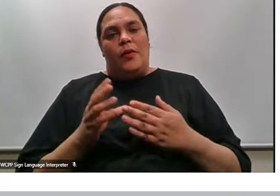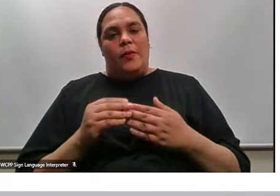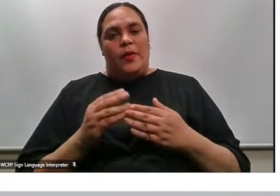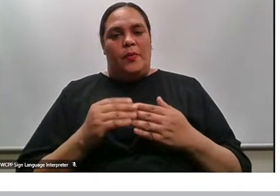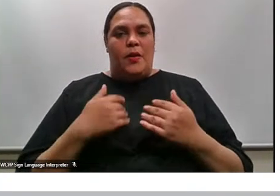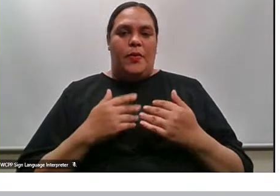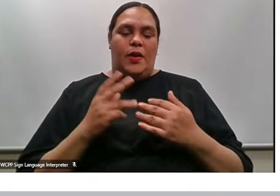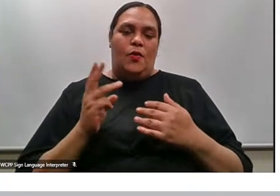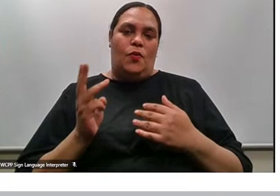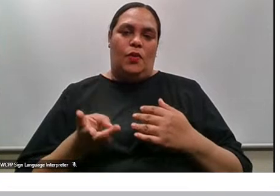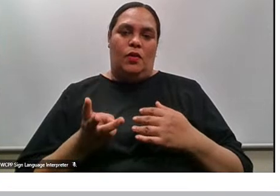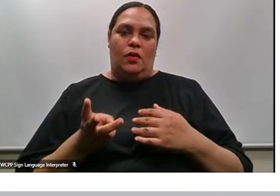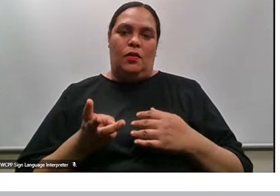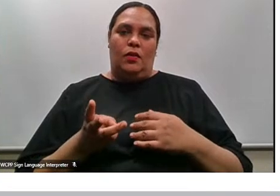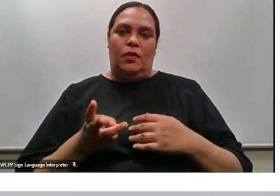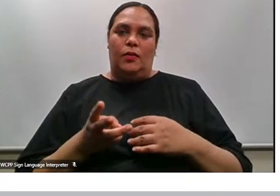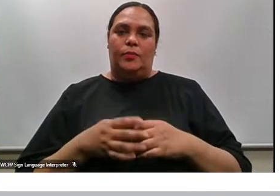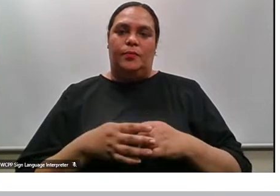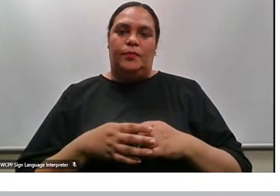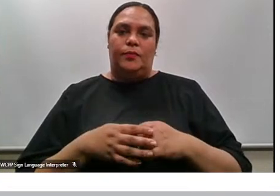to